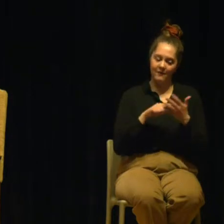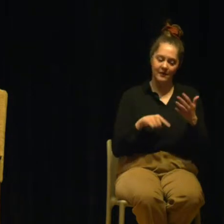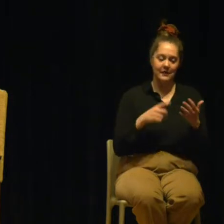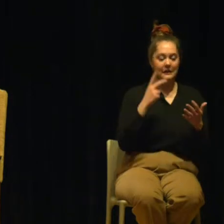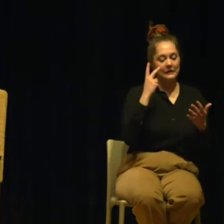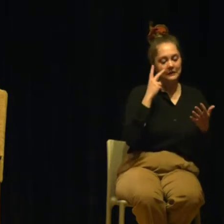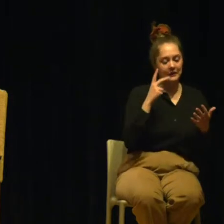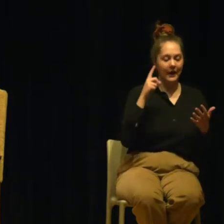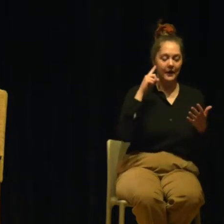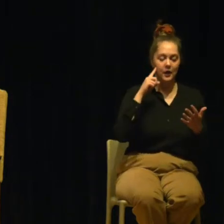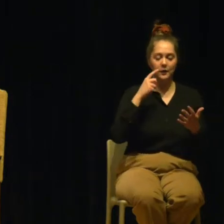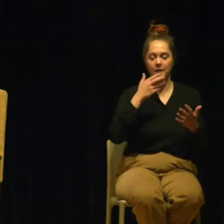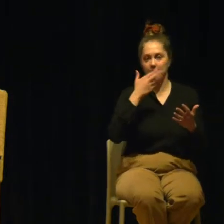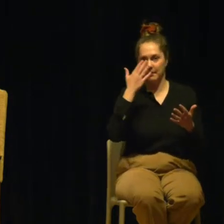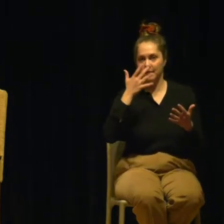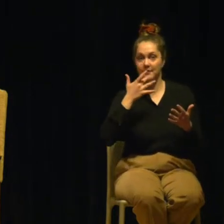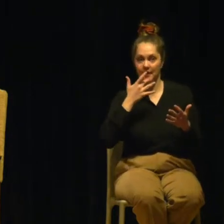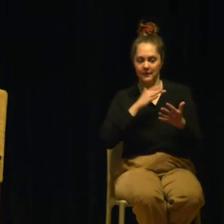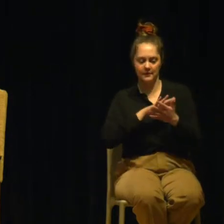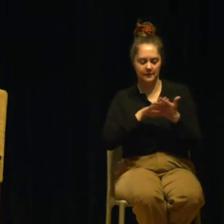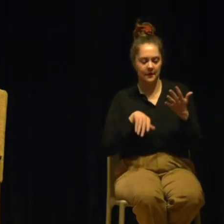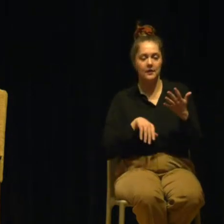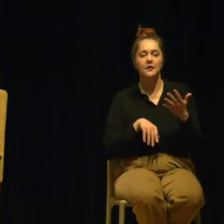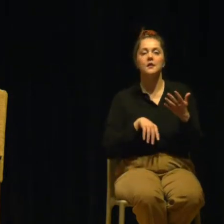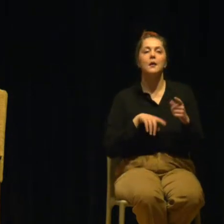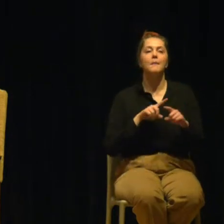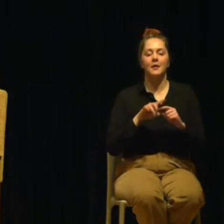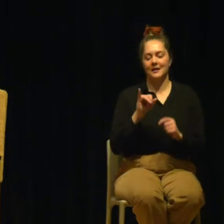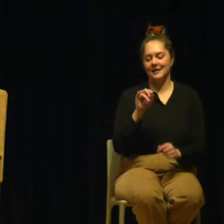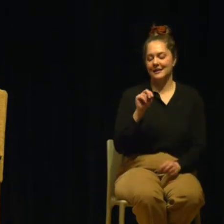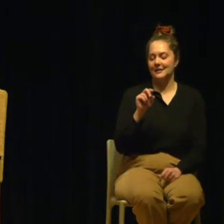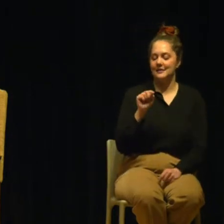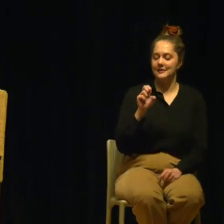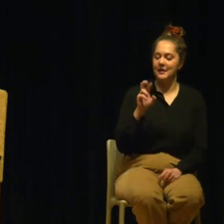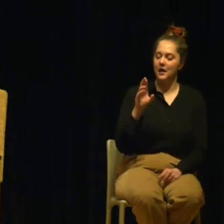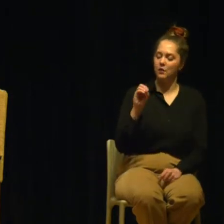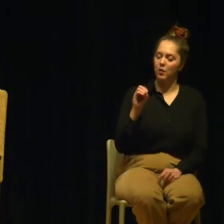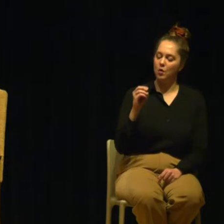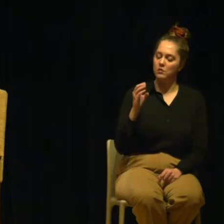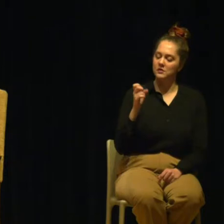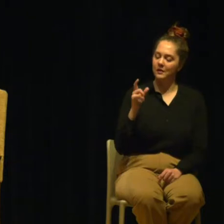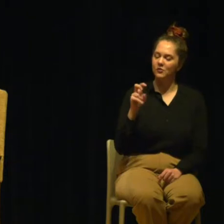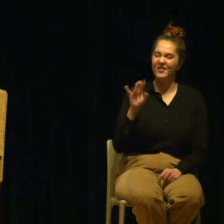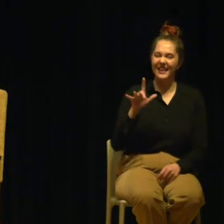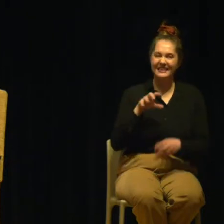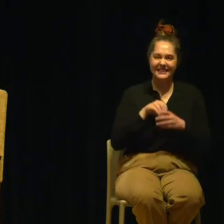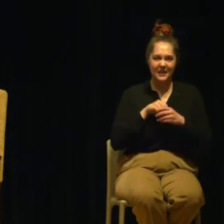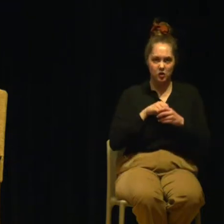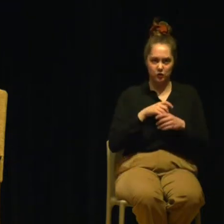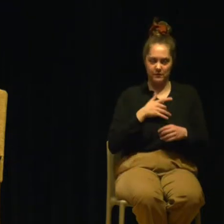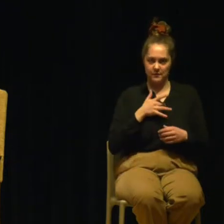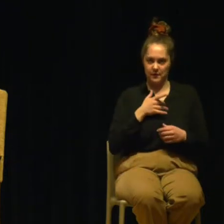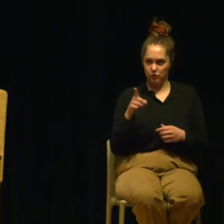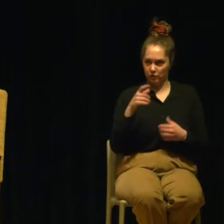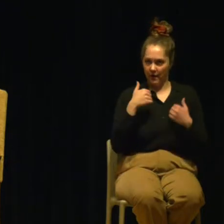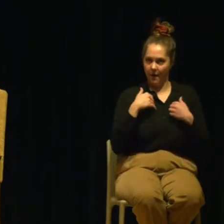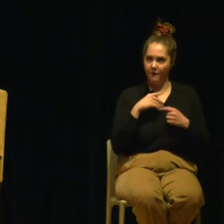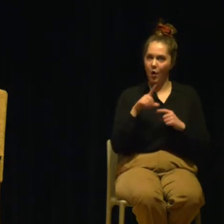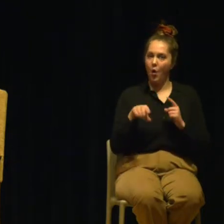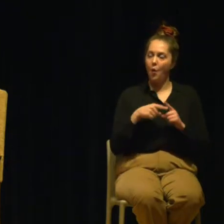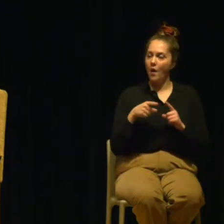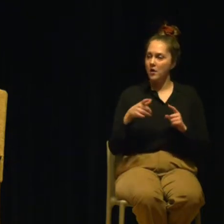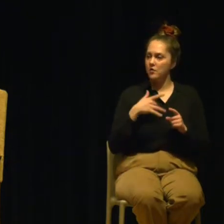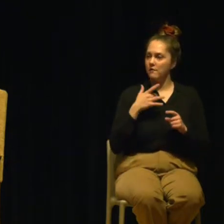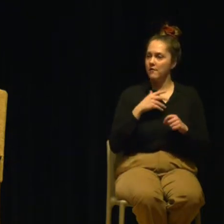hearing, smell, and taste. But interoception is that internal sense that you have when you